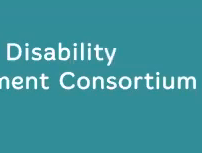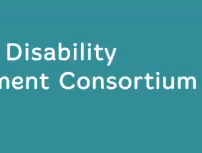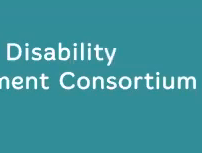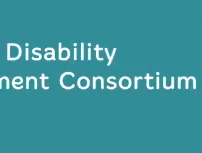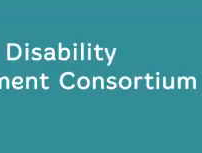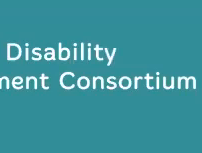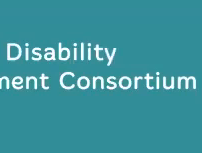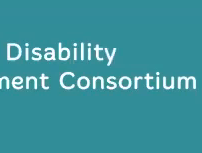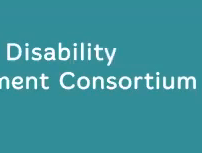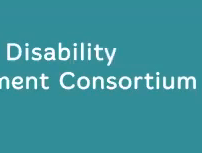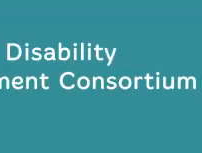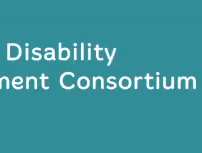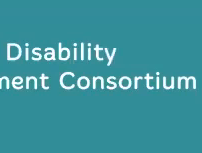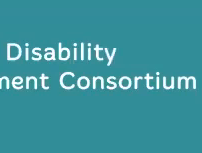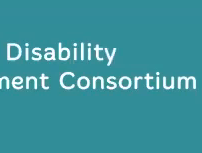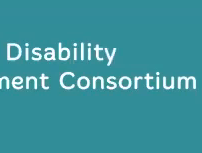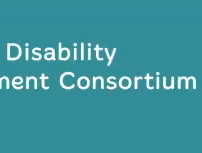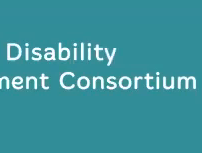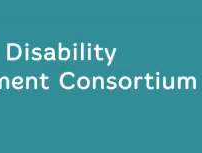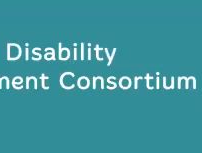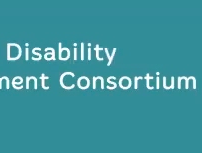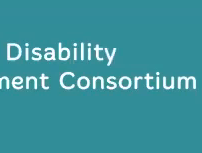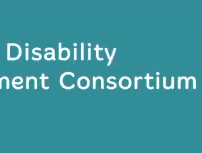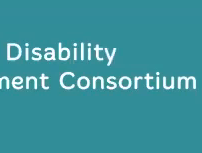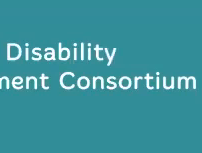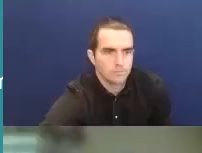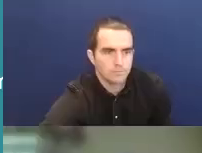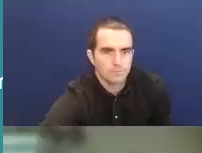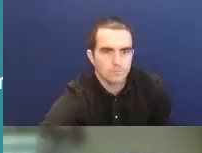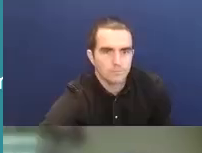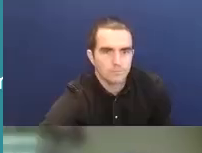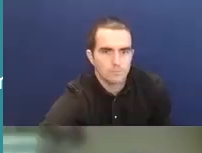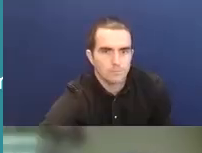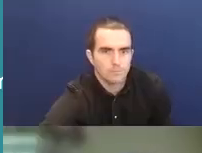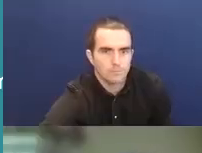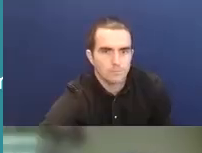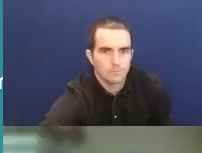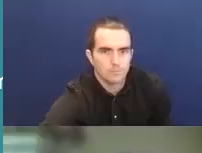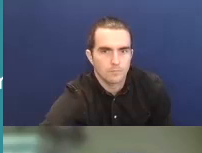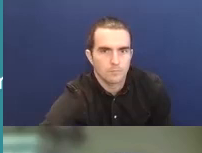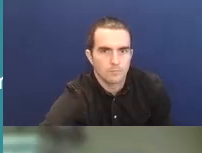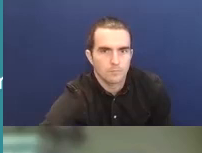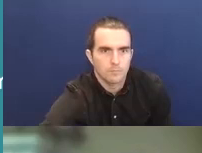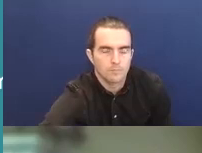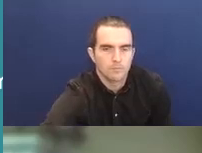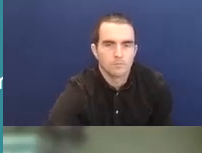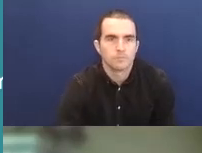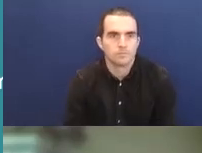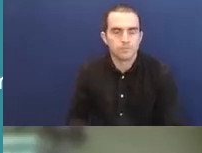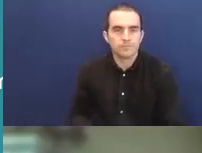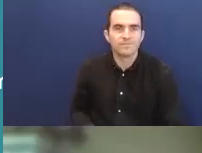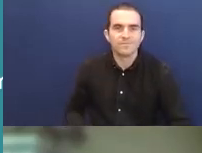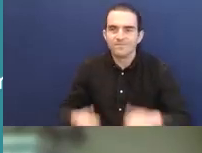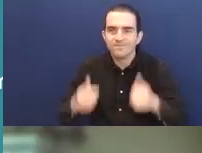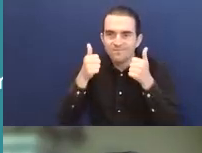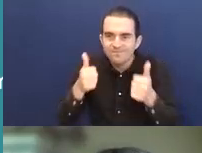Hello, everyone. I hope you can hear me. And welcome to our session today, the third